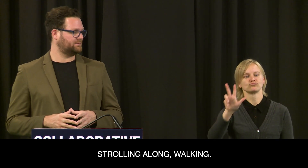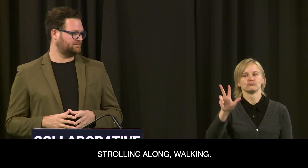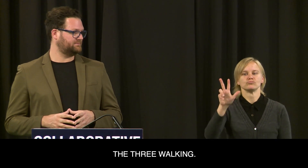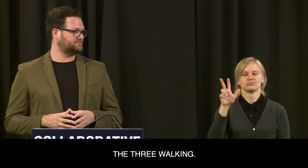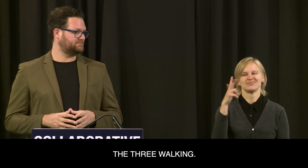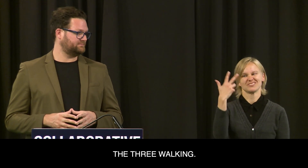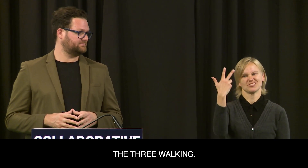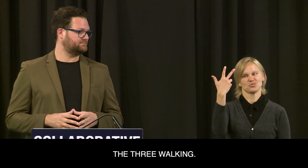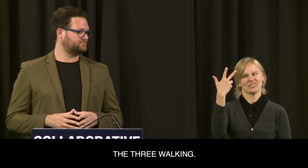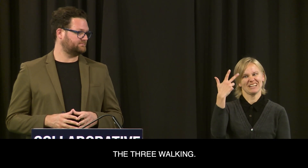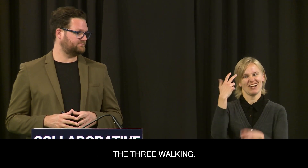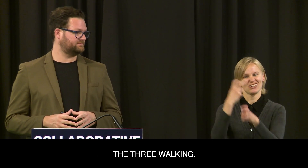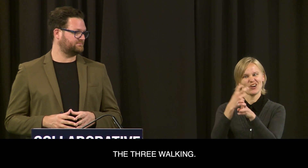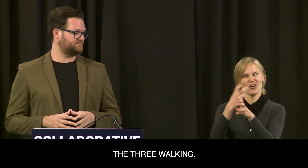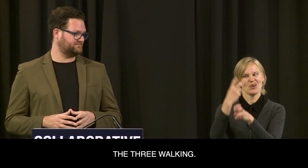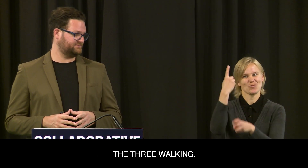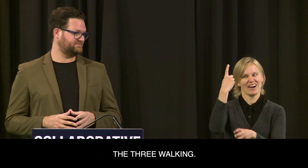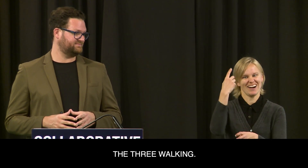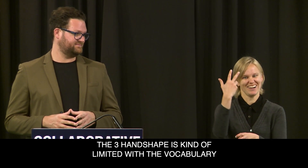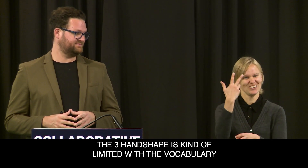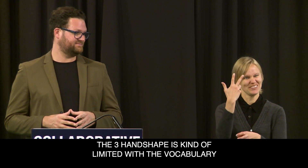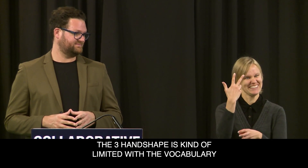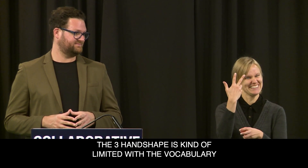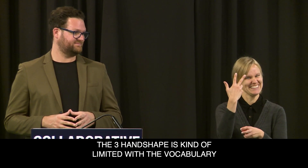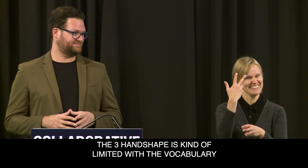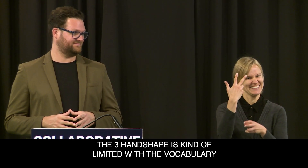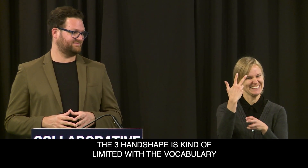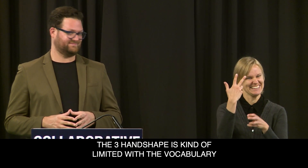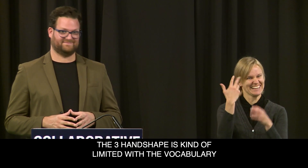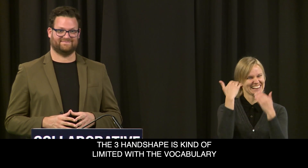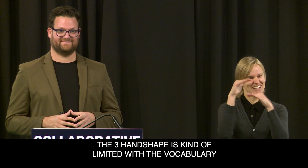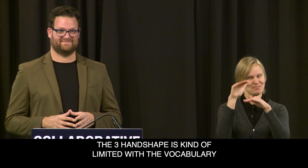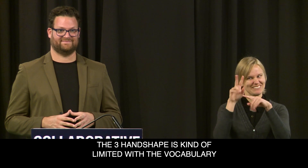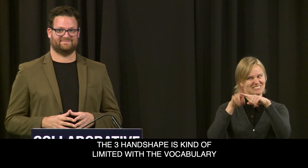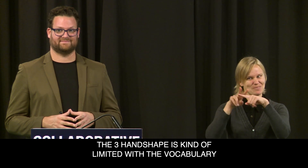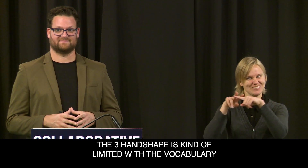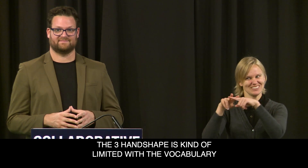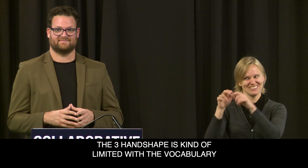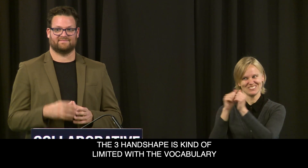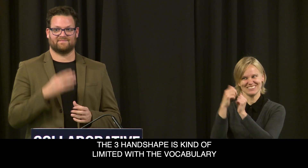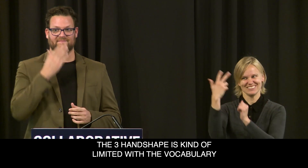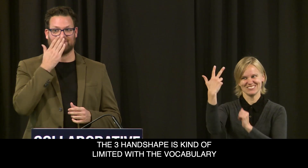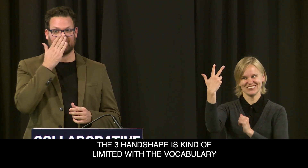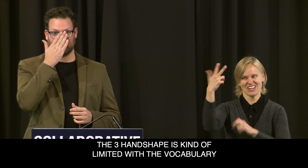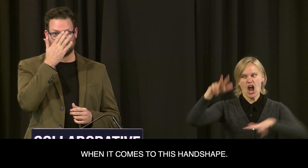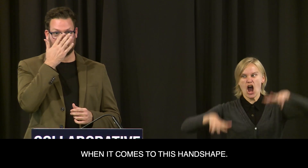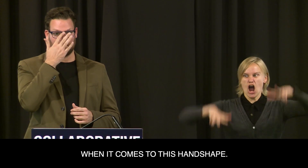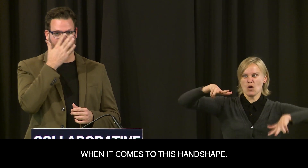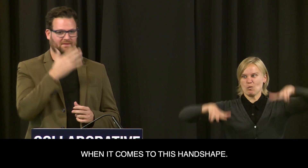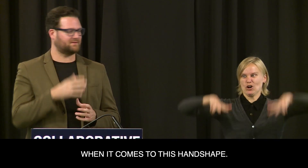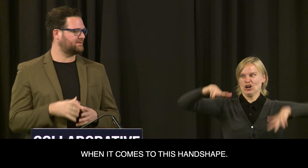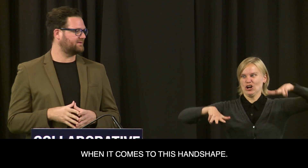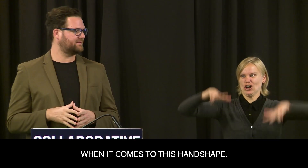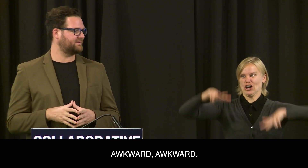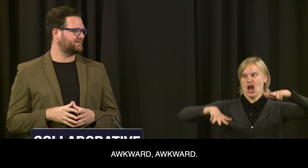The 3 walking. It's the 3 hand shape is kind of limited with the vocabulary when it comes to this handshake.